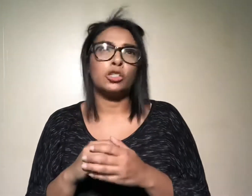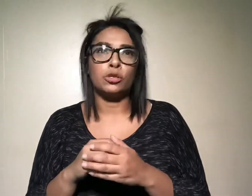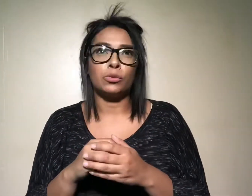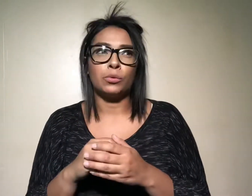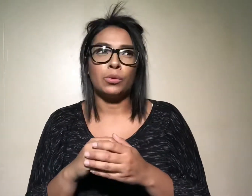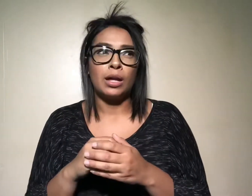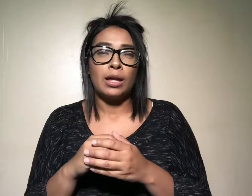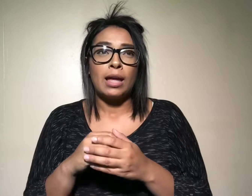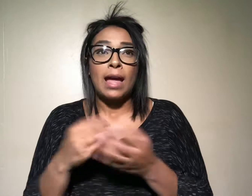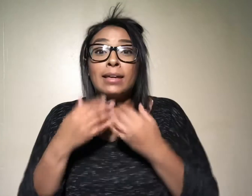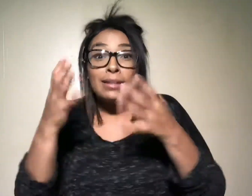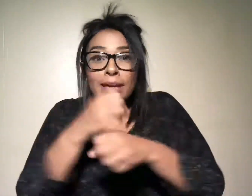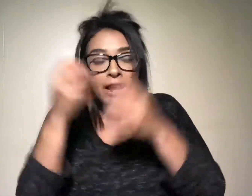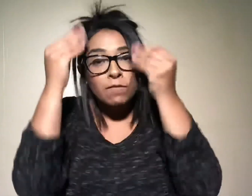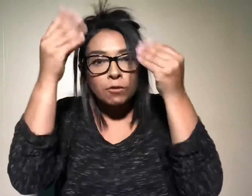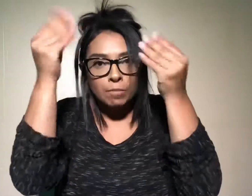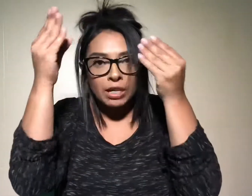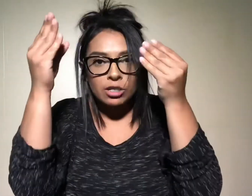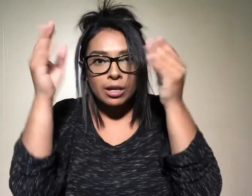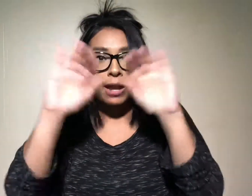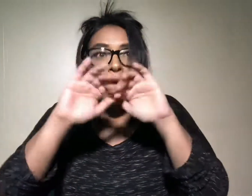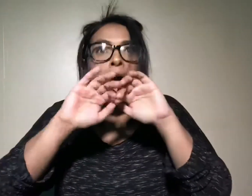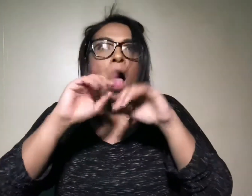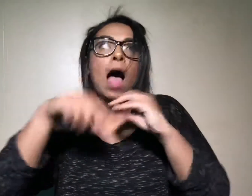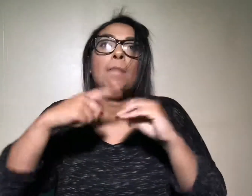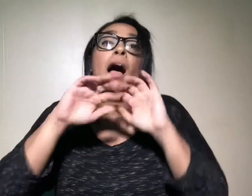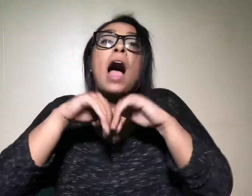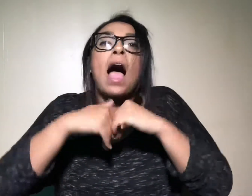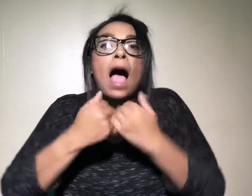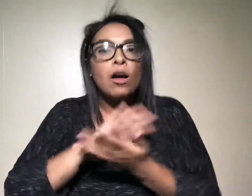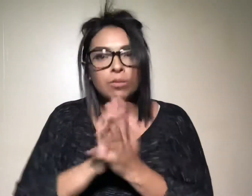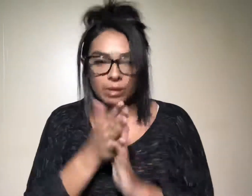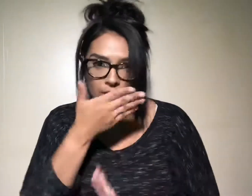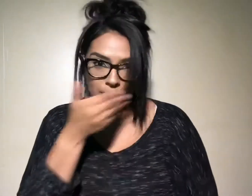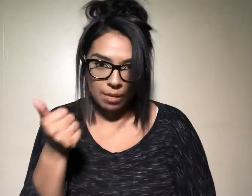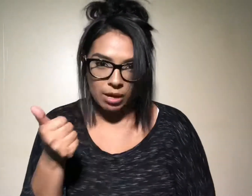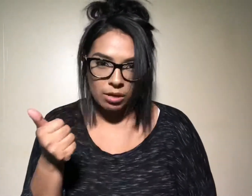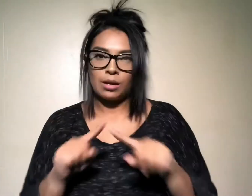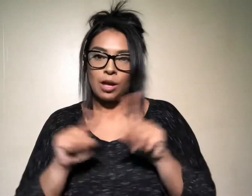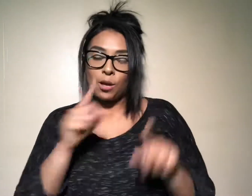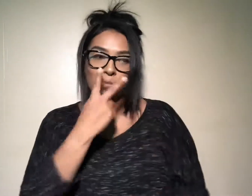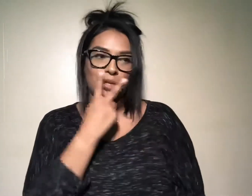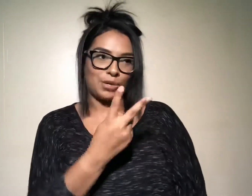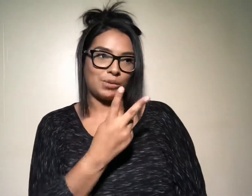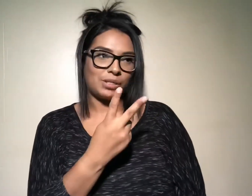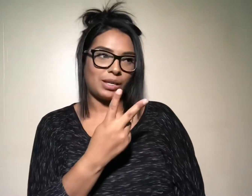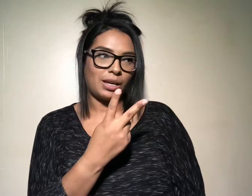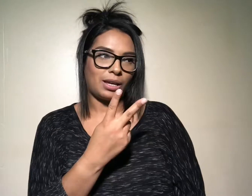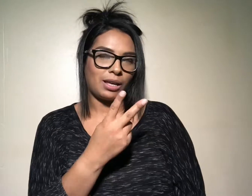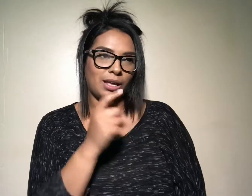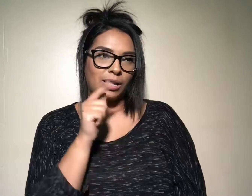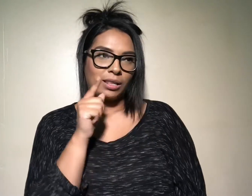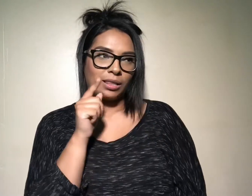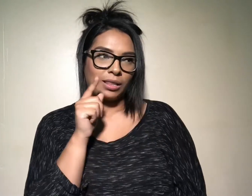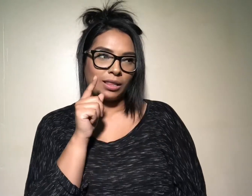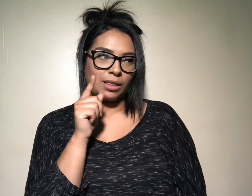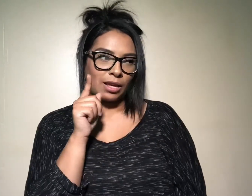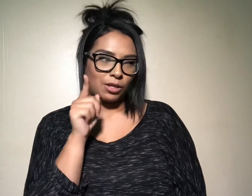learn and get information about how to become better. But you see